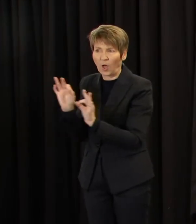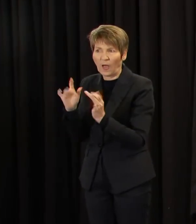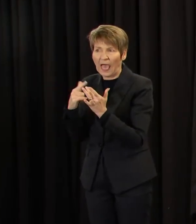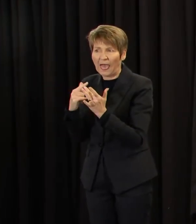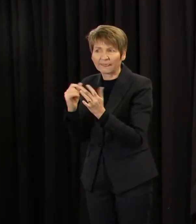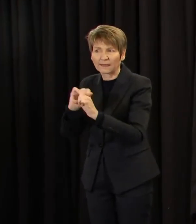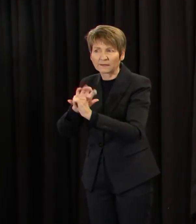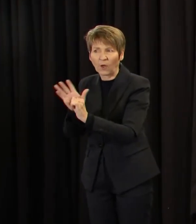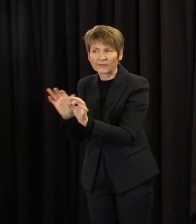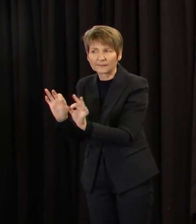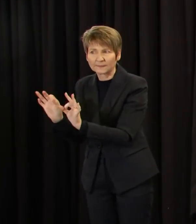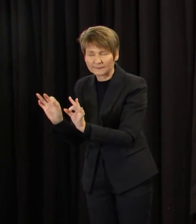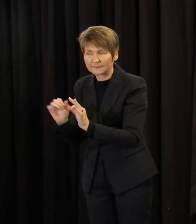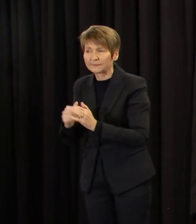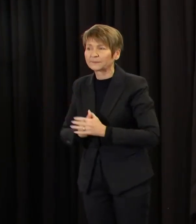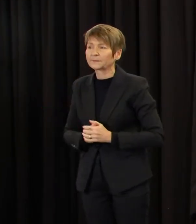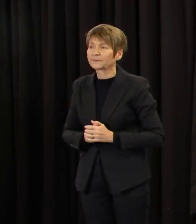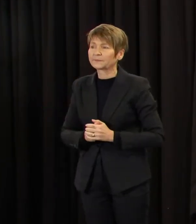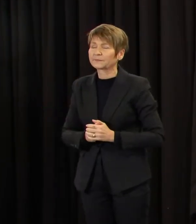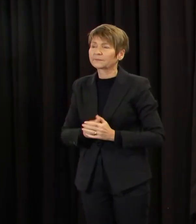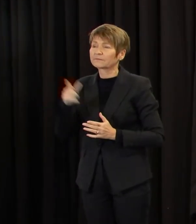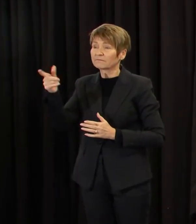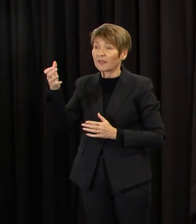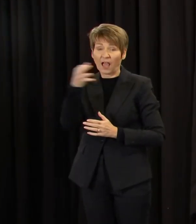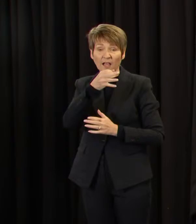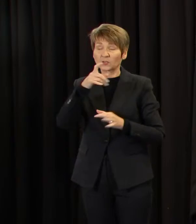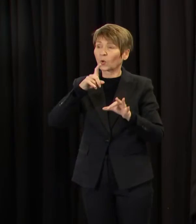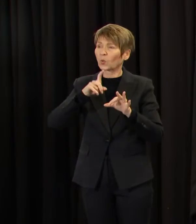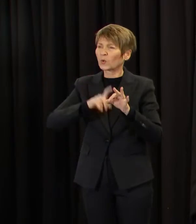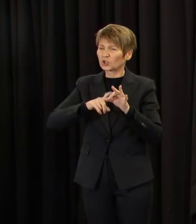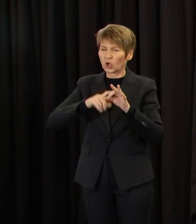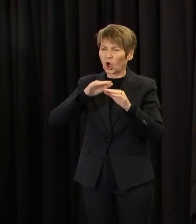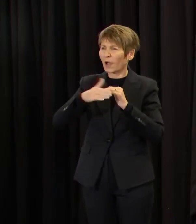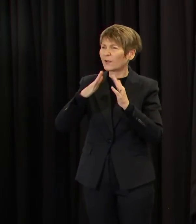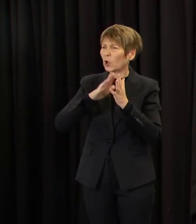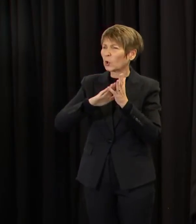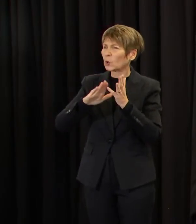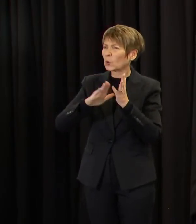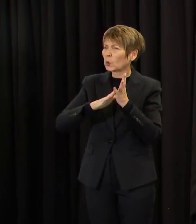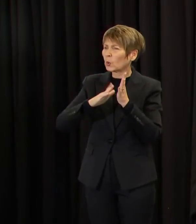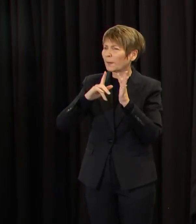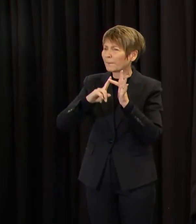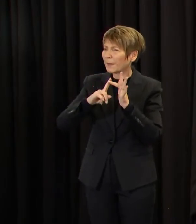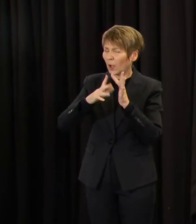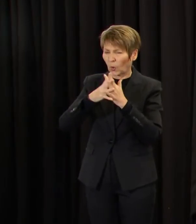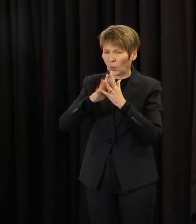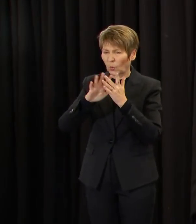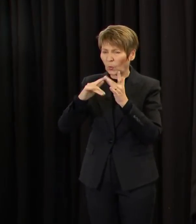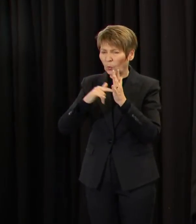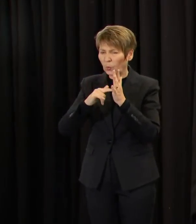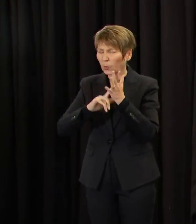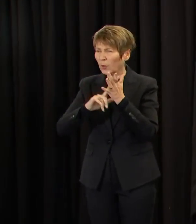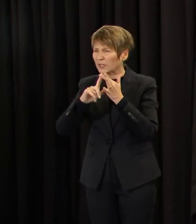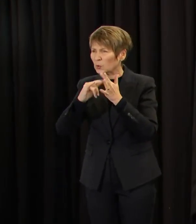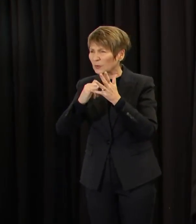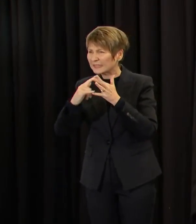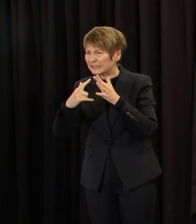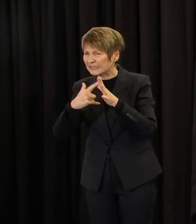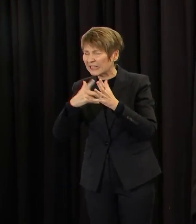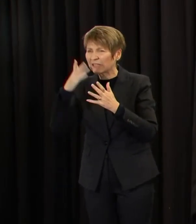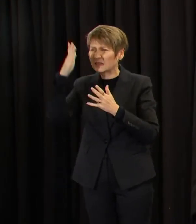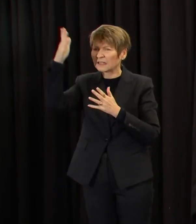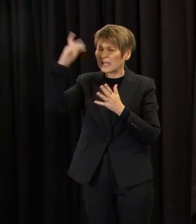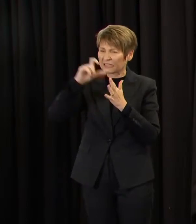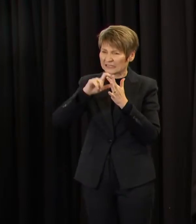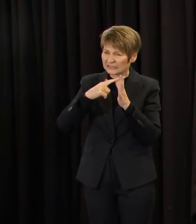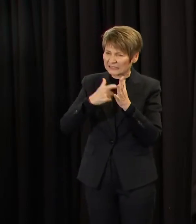specifically, Hume, Whittlesea, Melbourne, Darebin. What's happening there? No, I think they are getting through, Paul. I think I'm just saying that they've got the lowest rates. Sure, they've got the